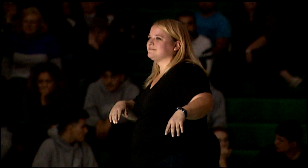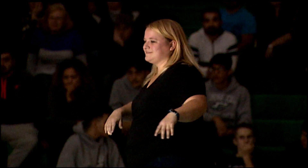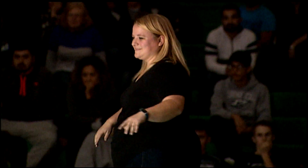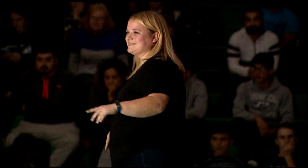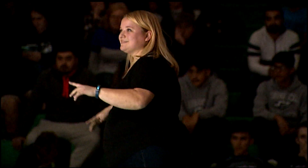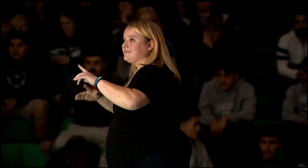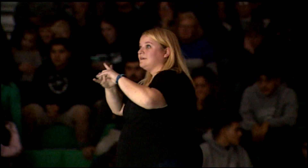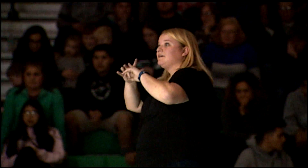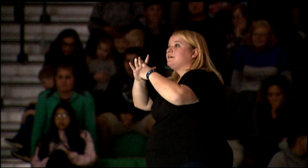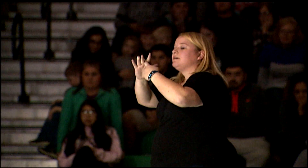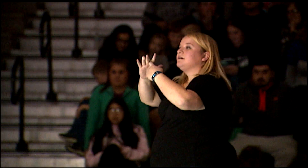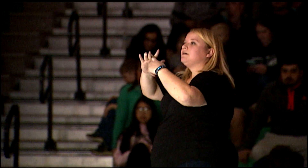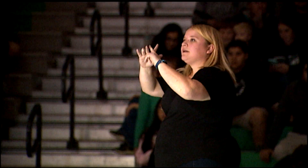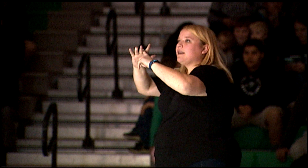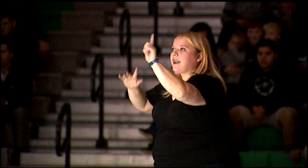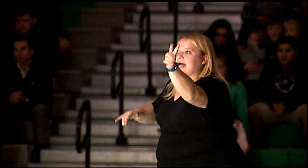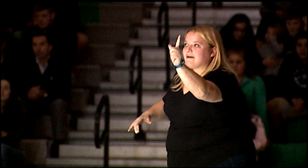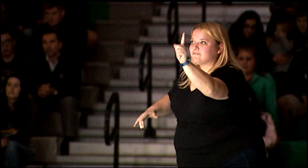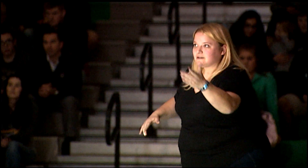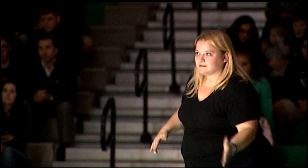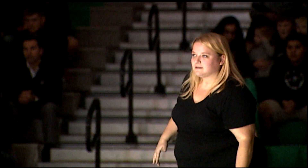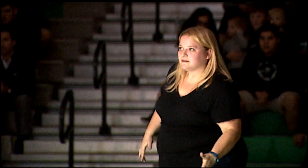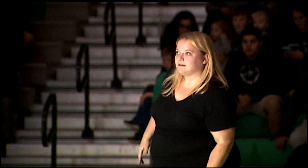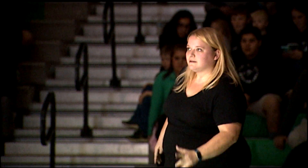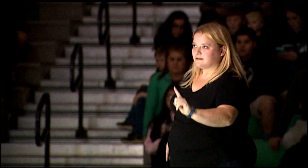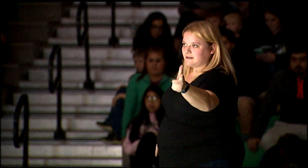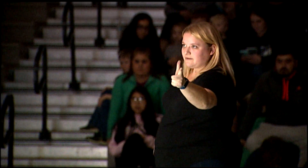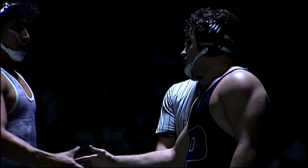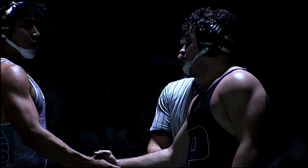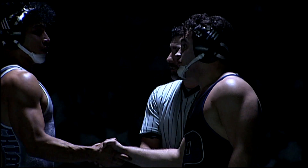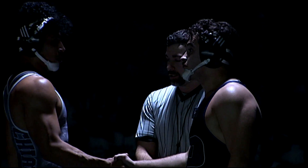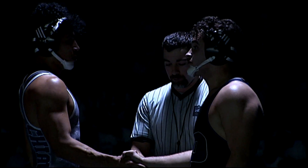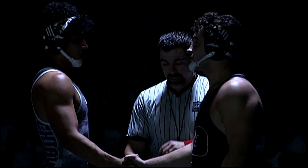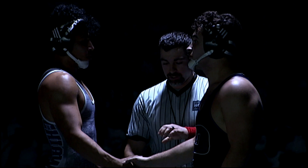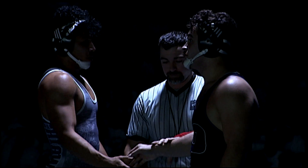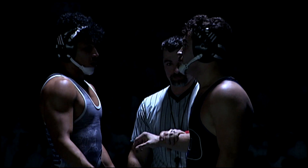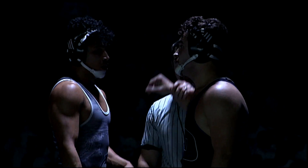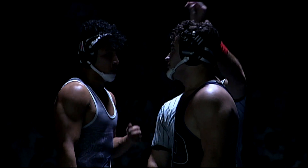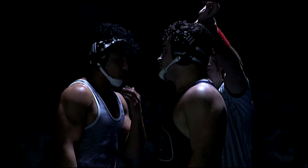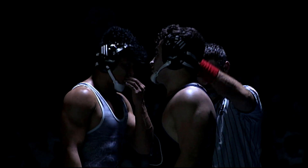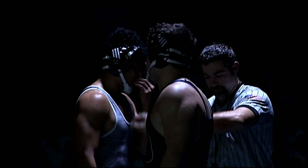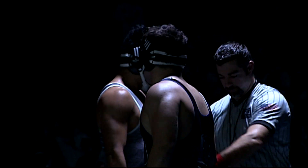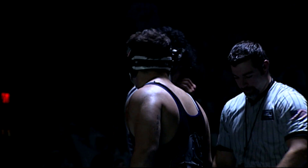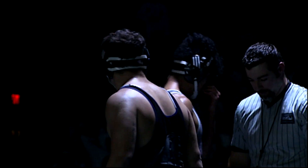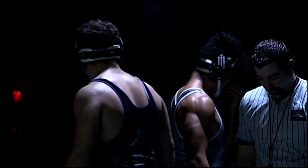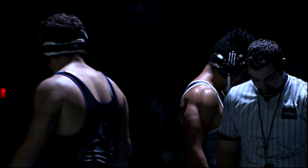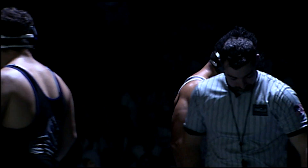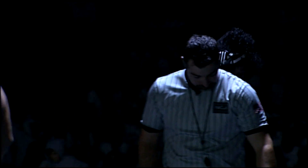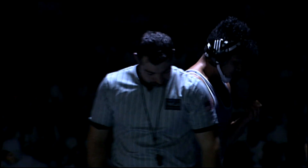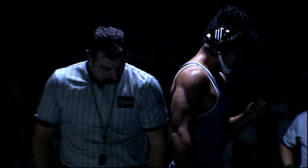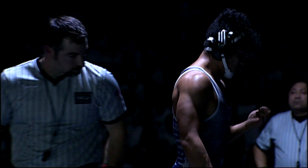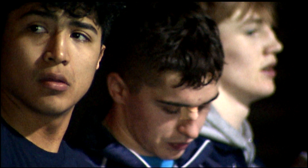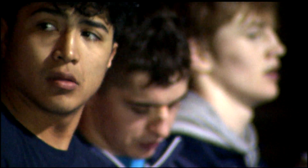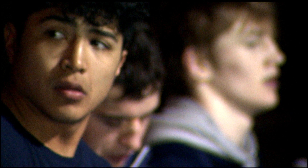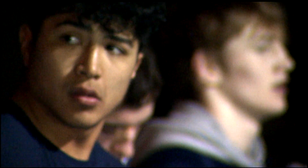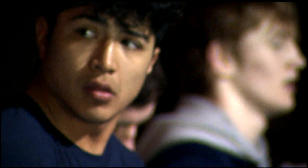kind of think about borrowing some of Victor's confidence too. Obviously, this isn't the first setback the state qualifying wrestler has dealt with